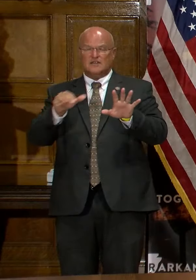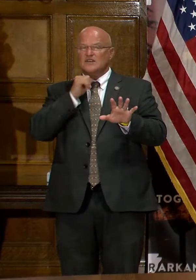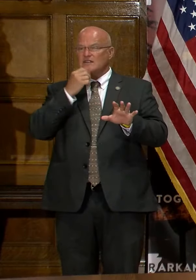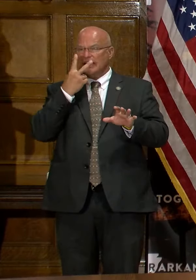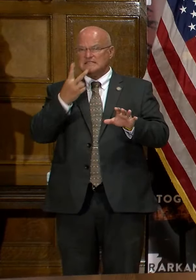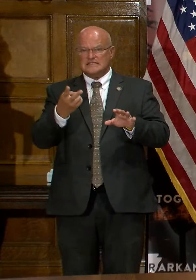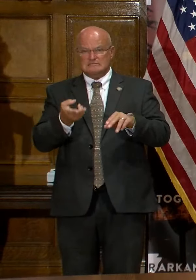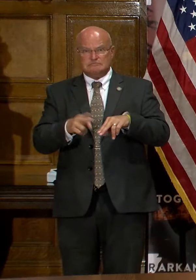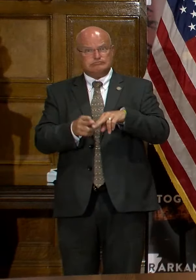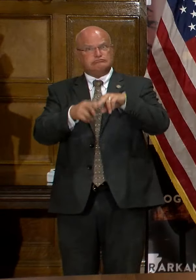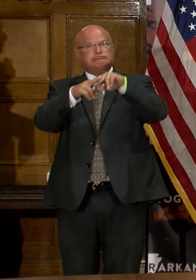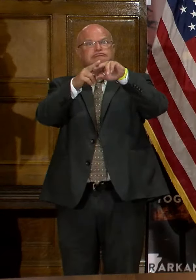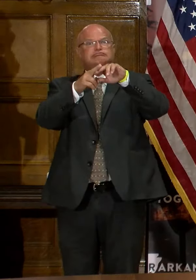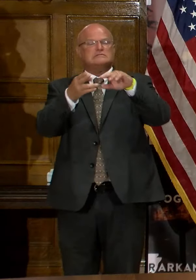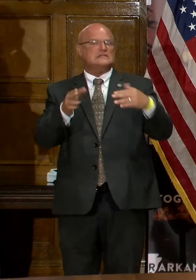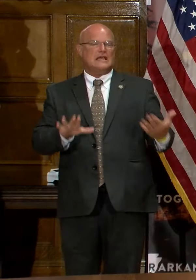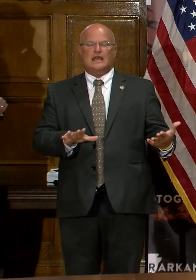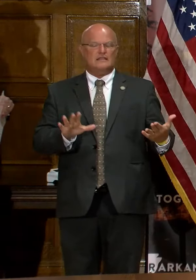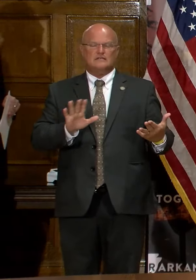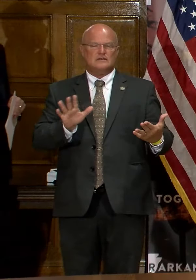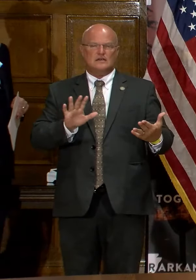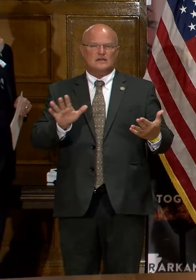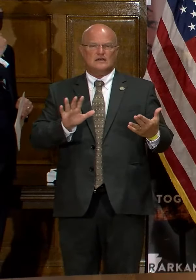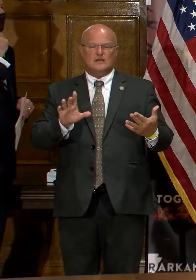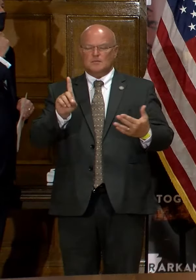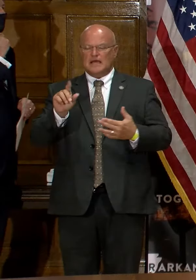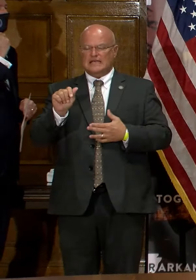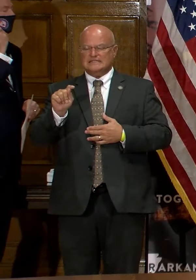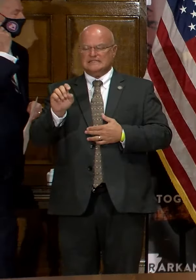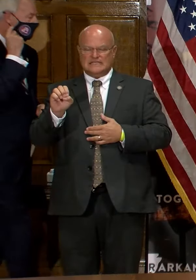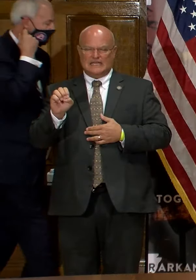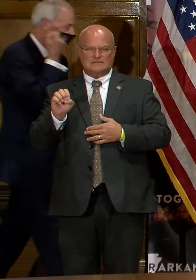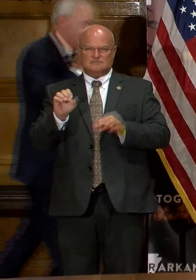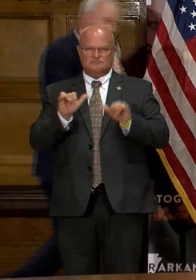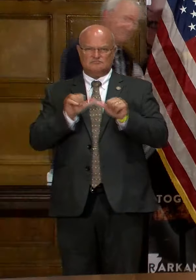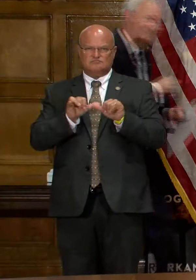seen any exponential growths in the number of deaths by date of death.